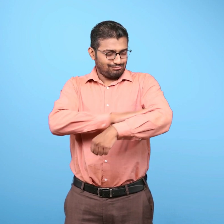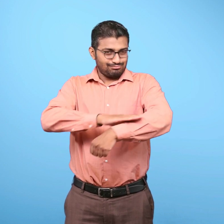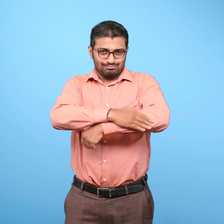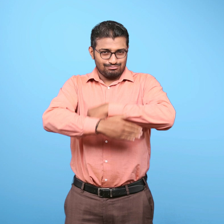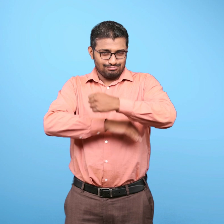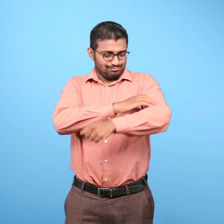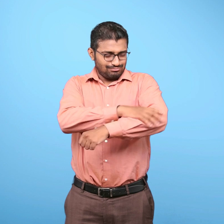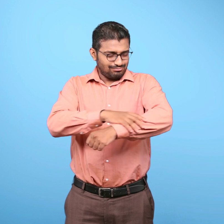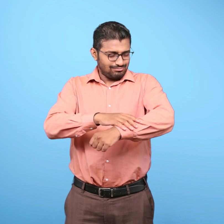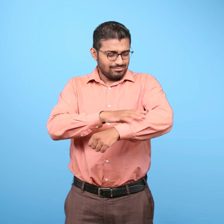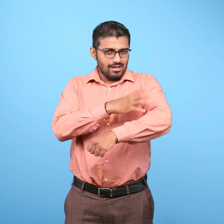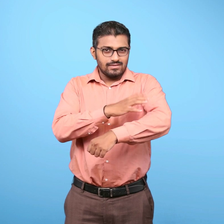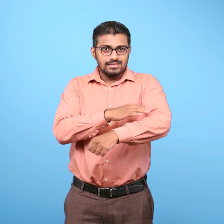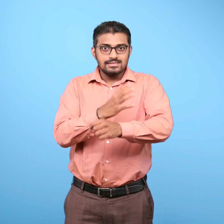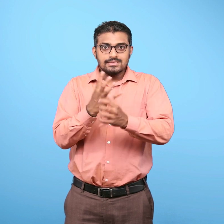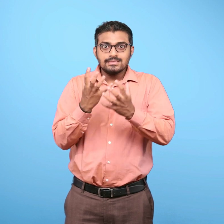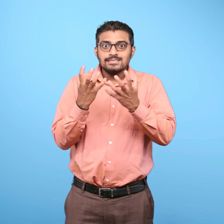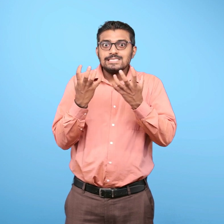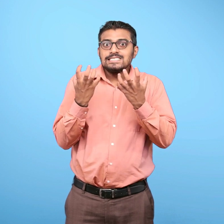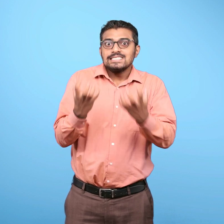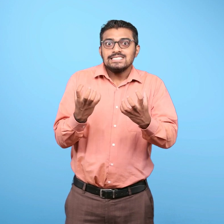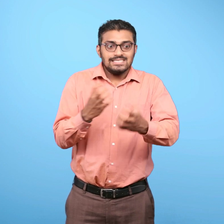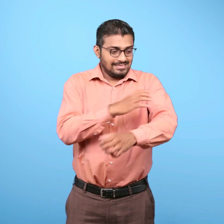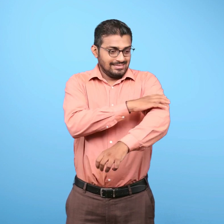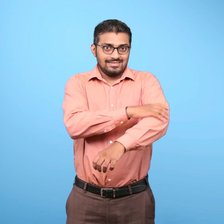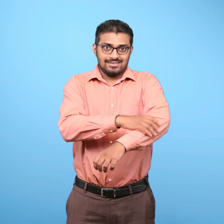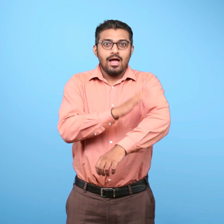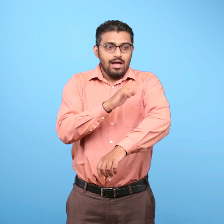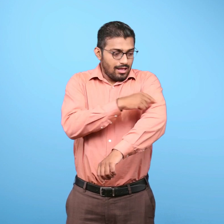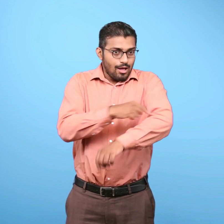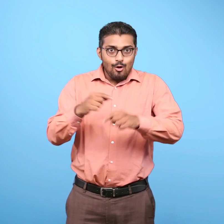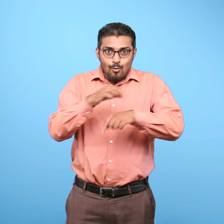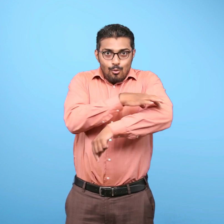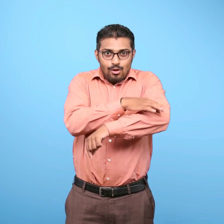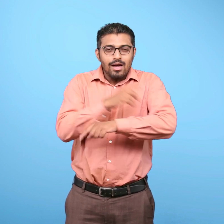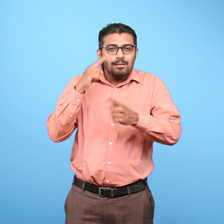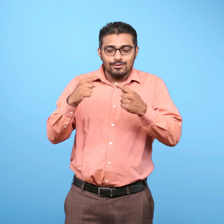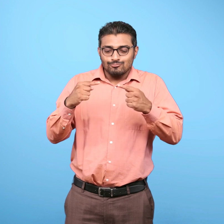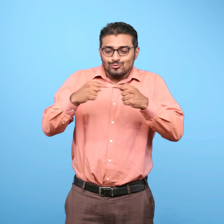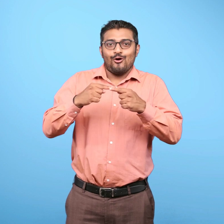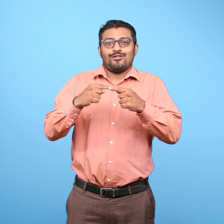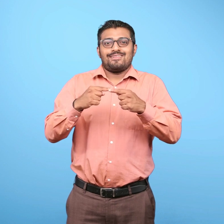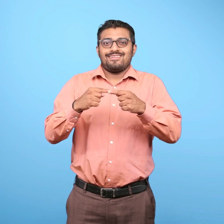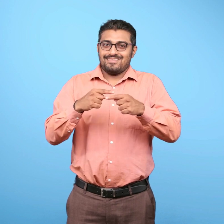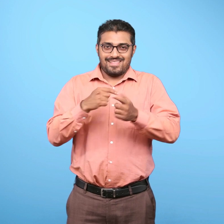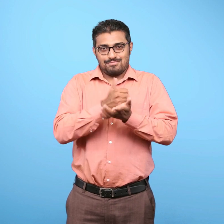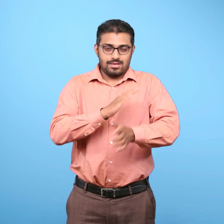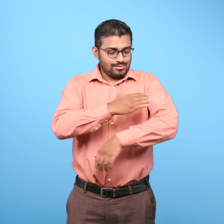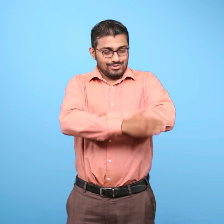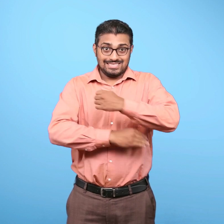on a fractured bone. It becomes hard on drying to keep the fractured bone immobilized. Can the